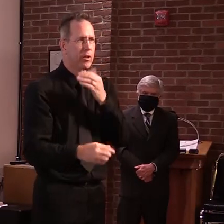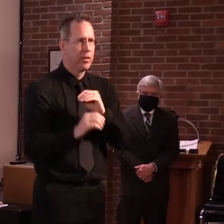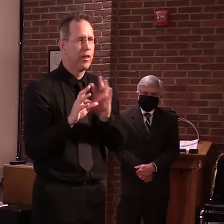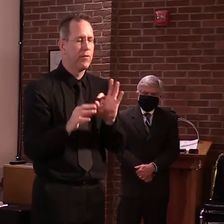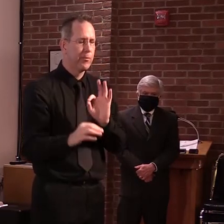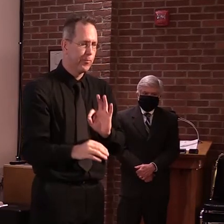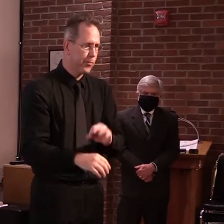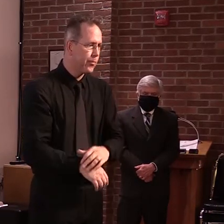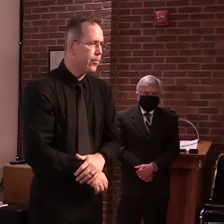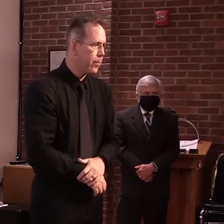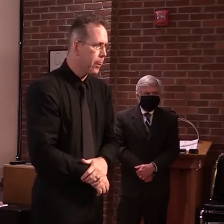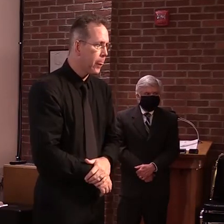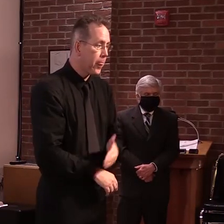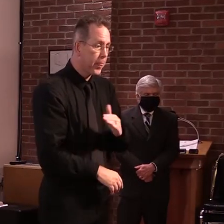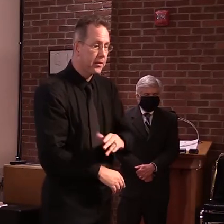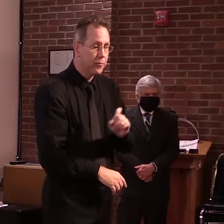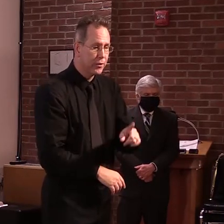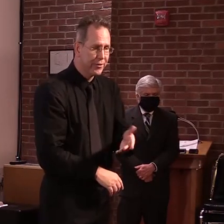Greg, the County Courier.